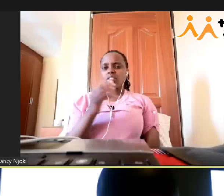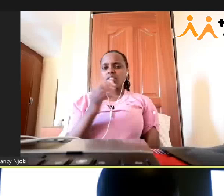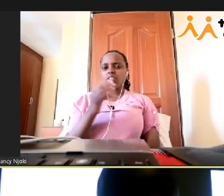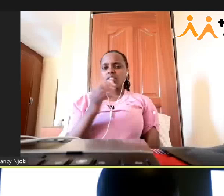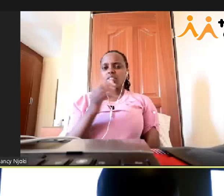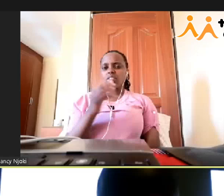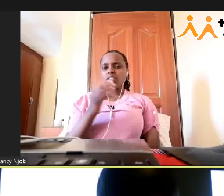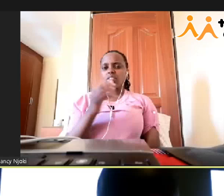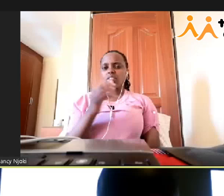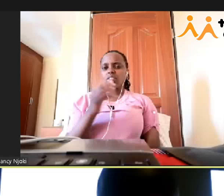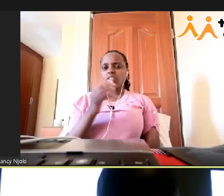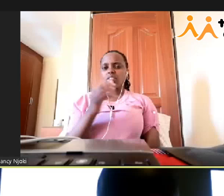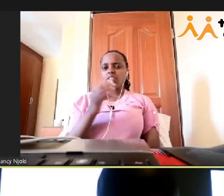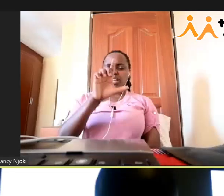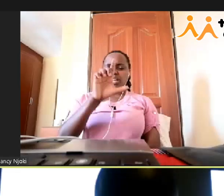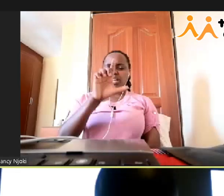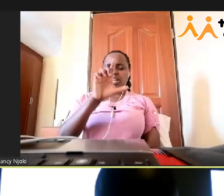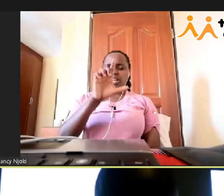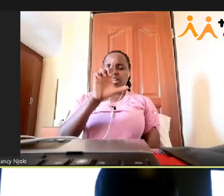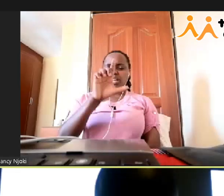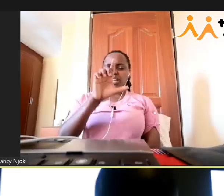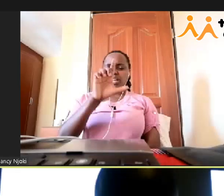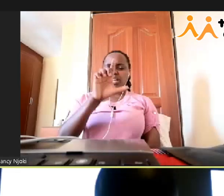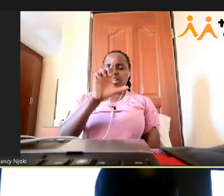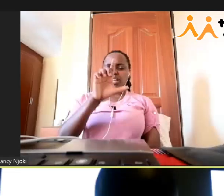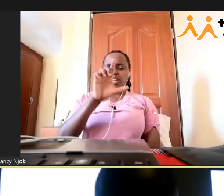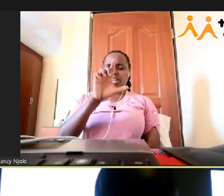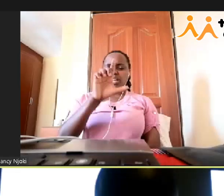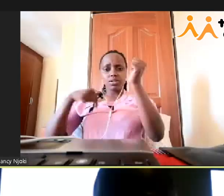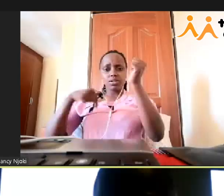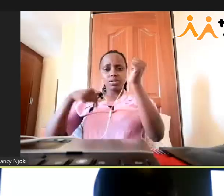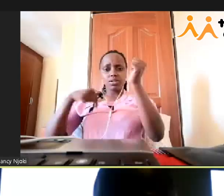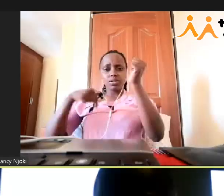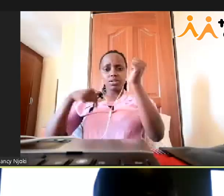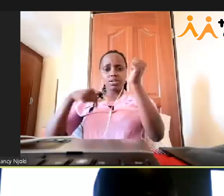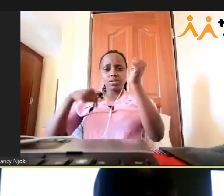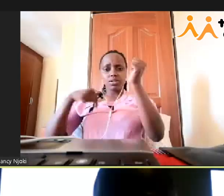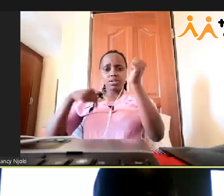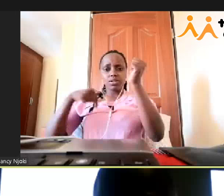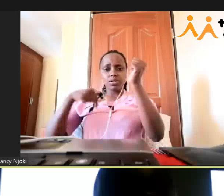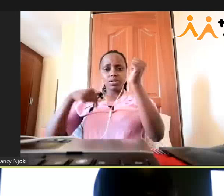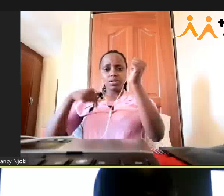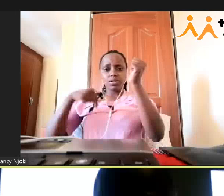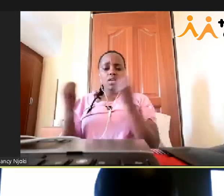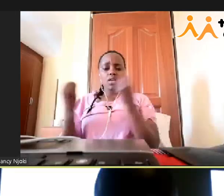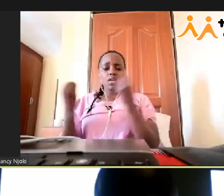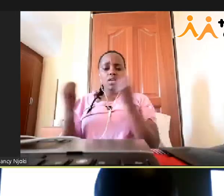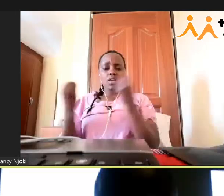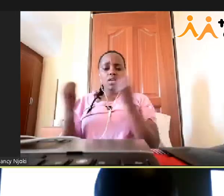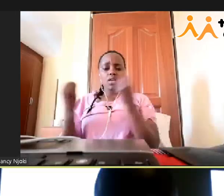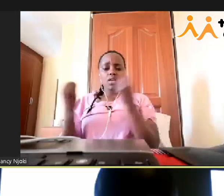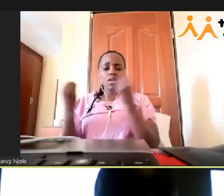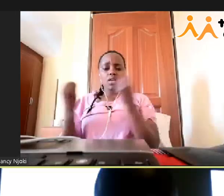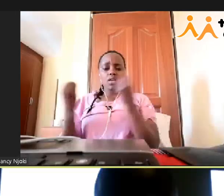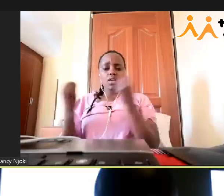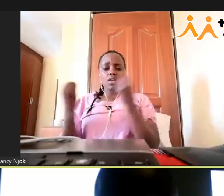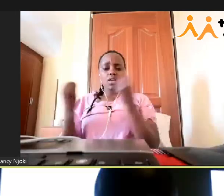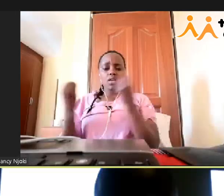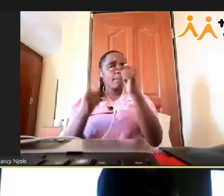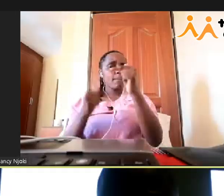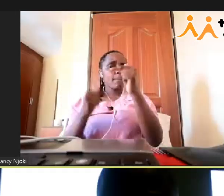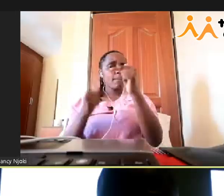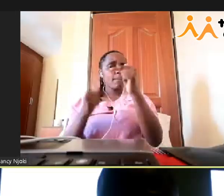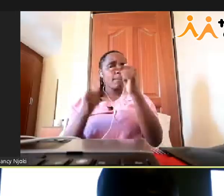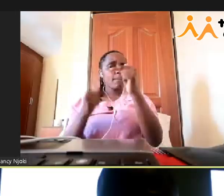was there as well to offer that technical support. As an organization that led the process,